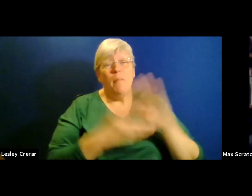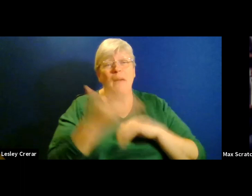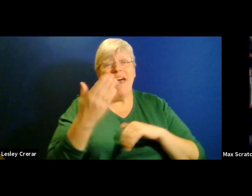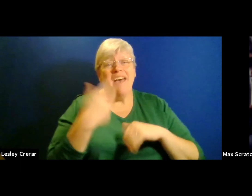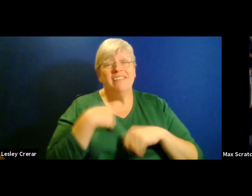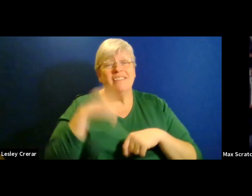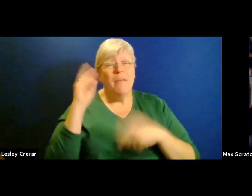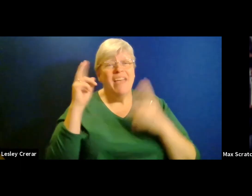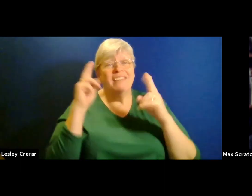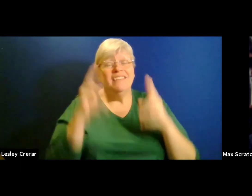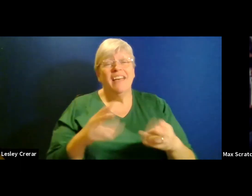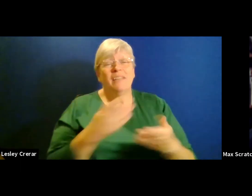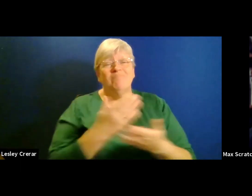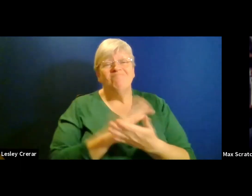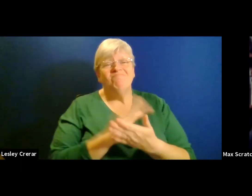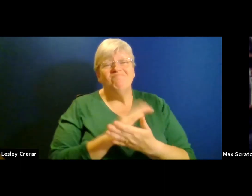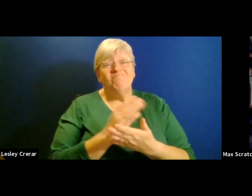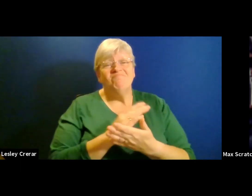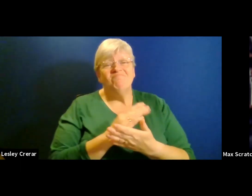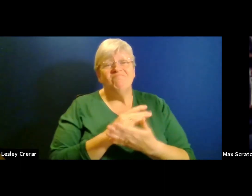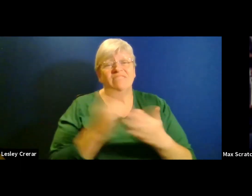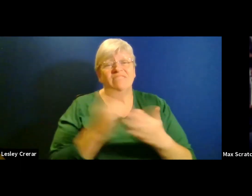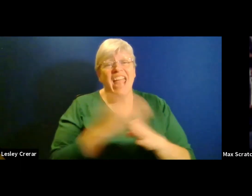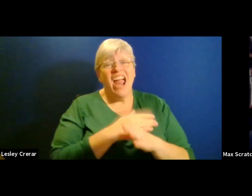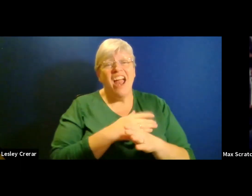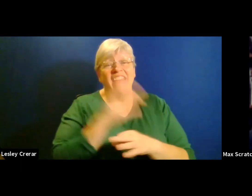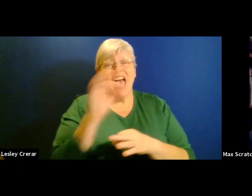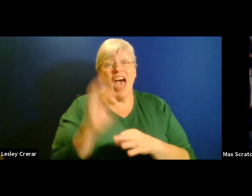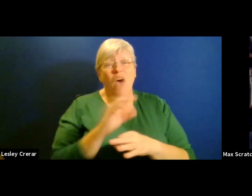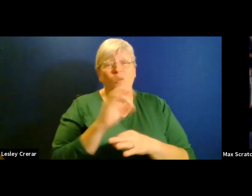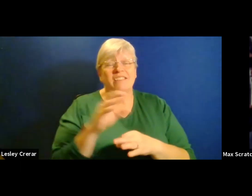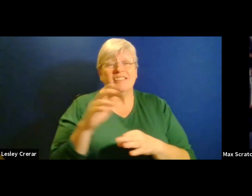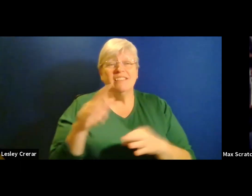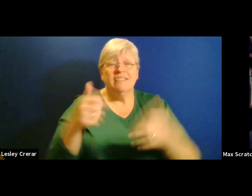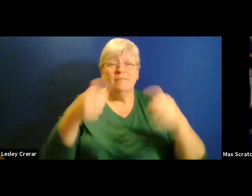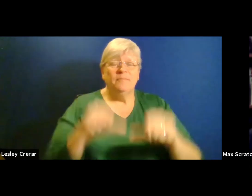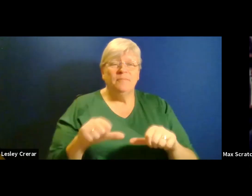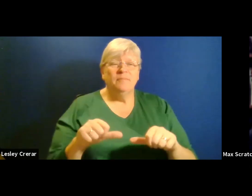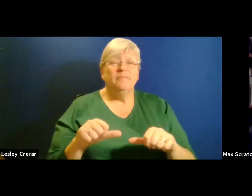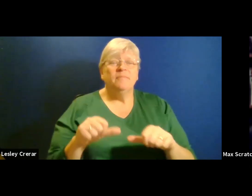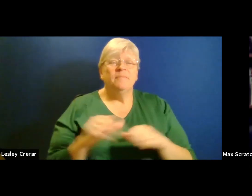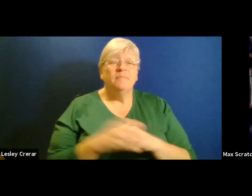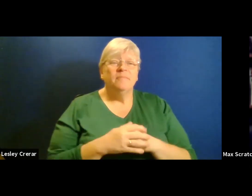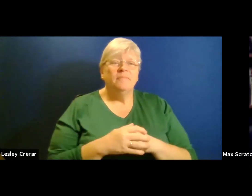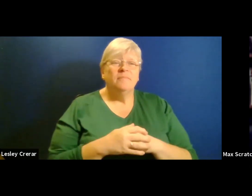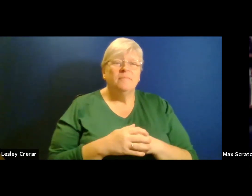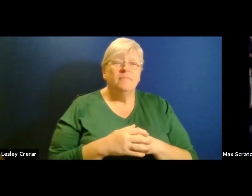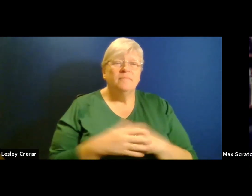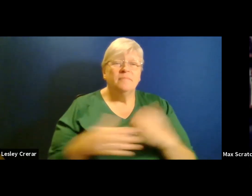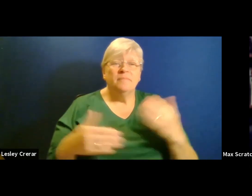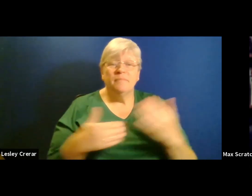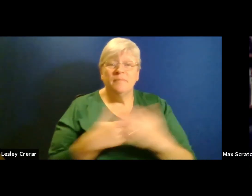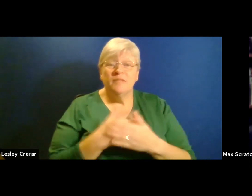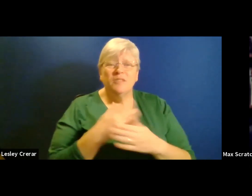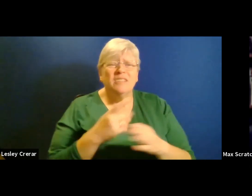doubts of the wee small hours. Thank you. And this one is called Football Songs. So it's New Year's